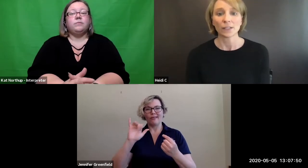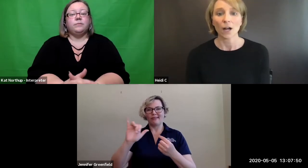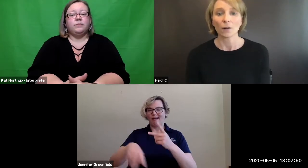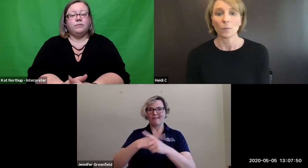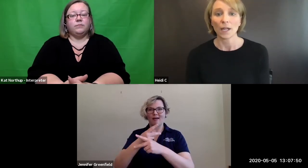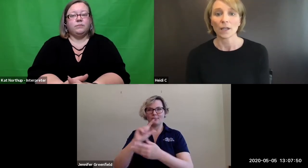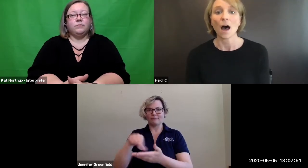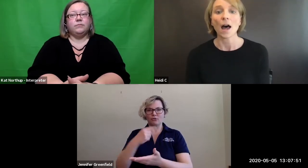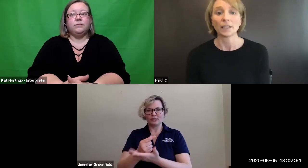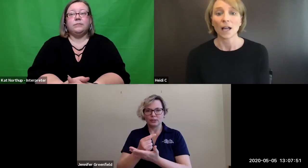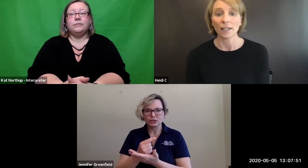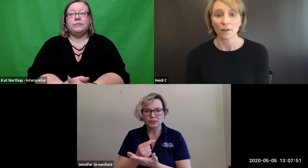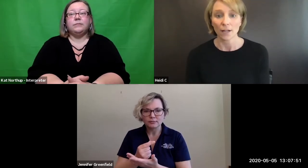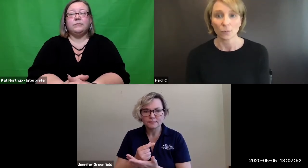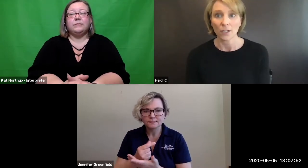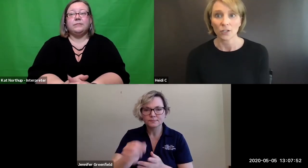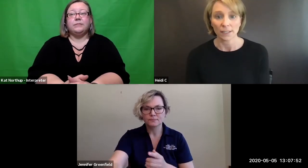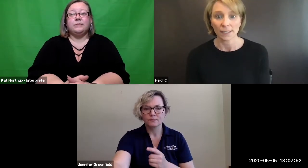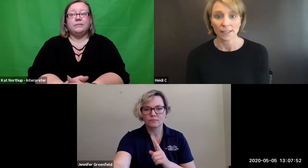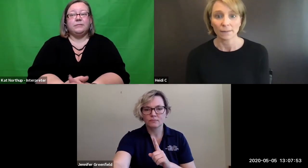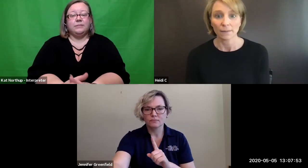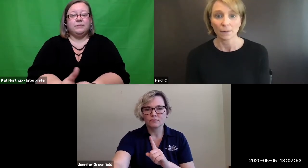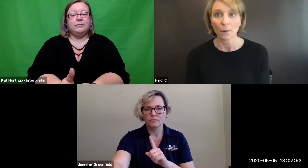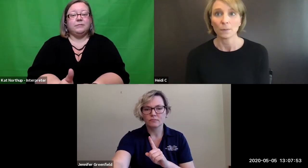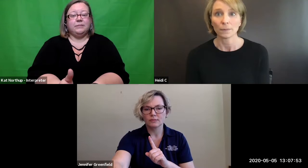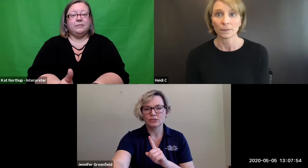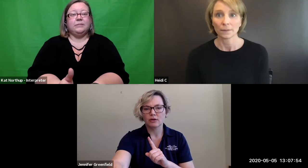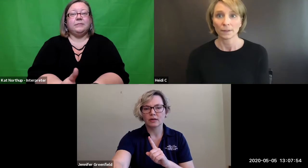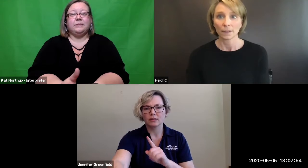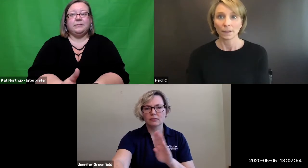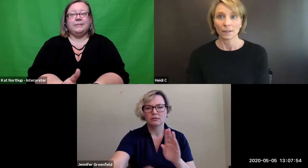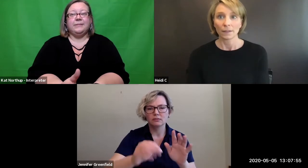let's start with online graduations. Oh,